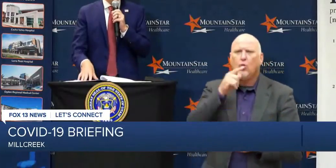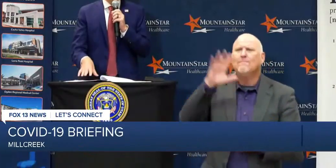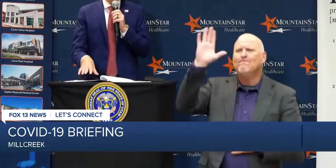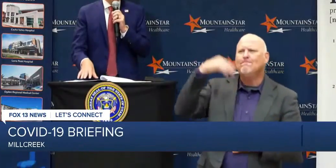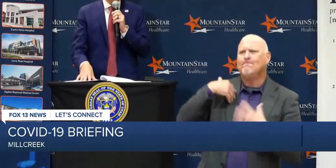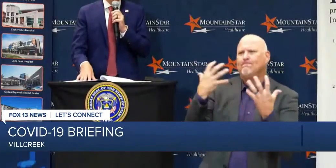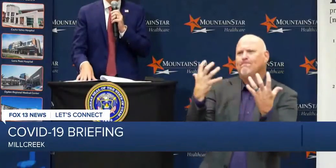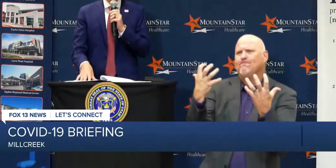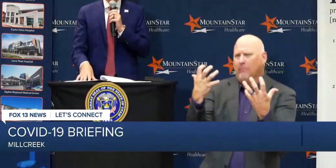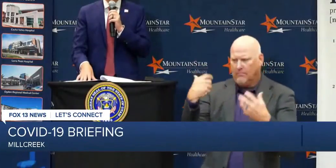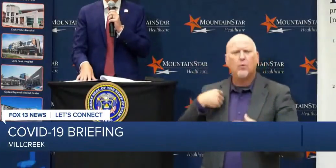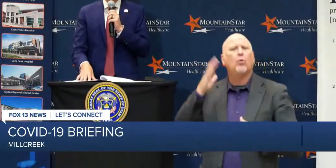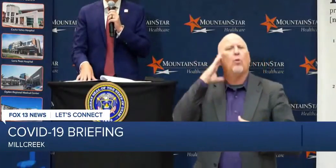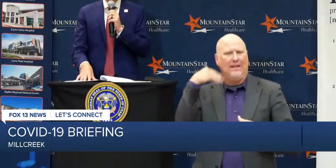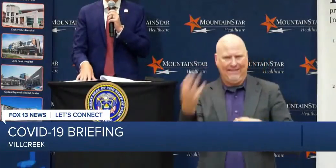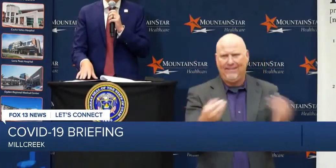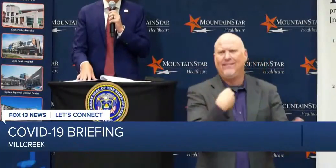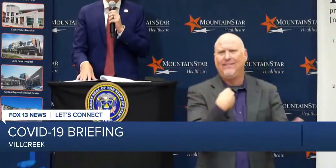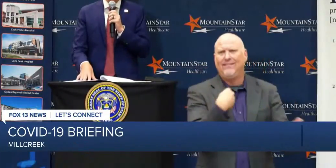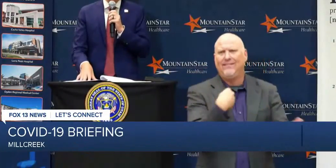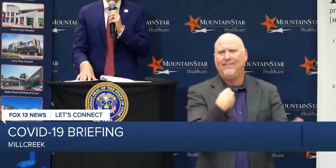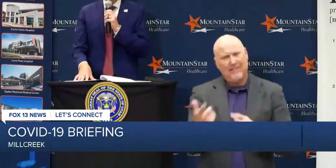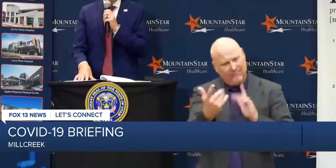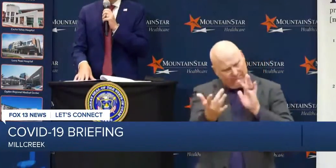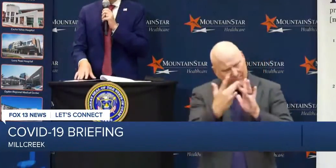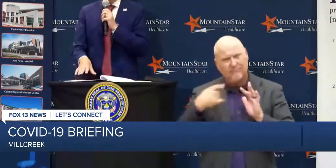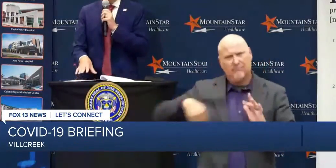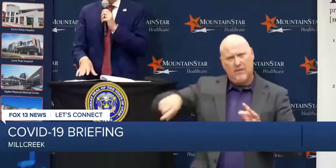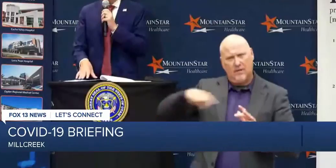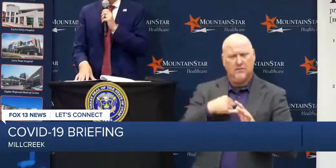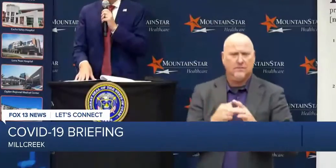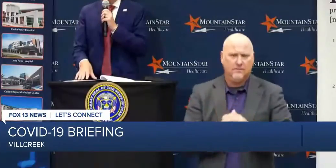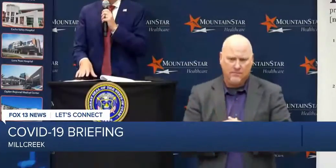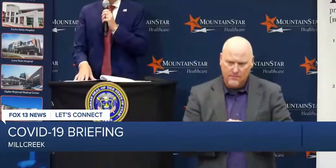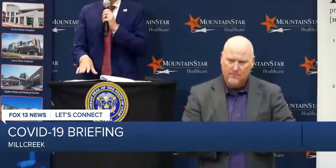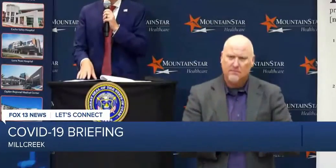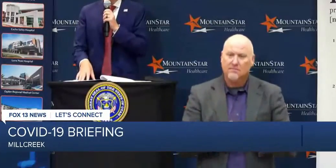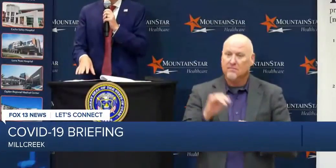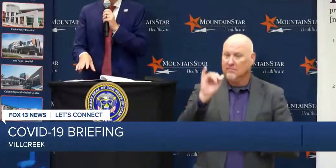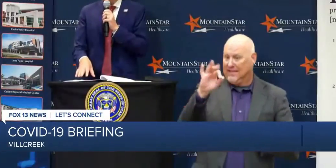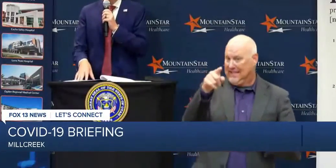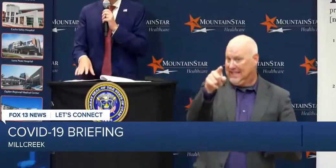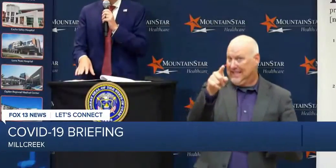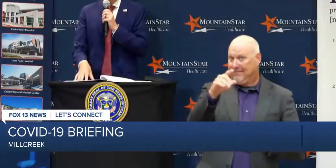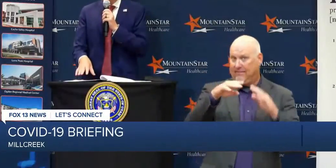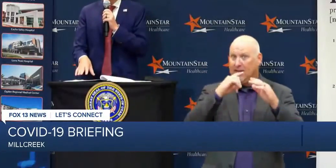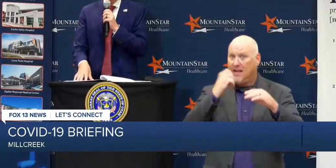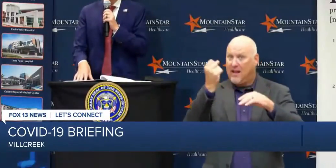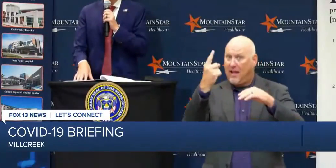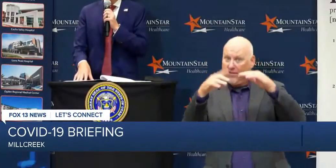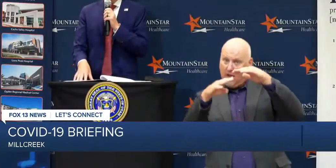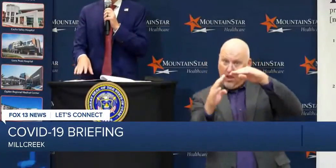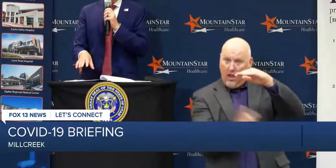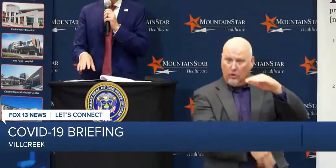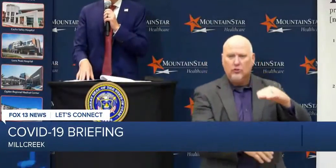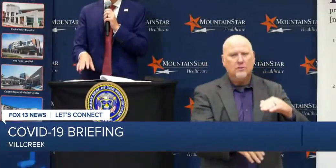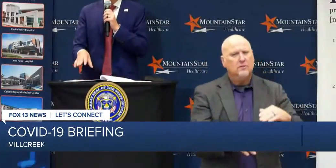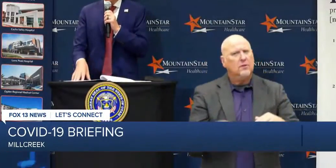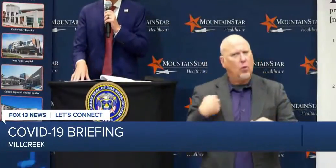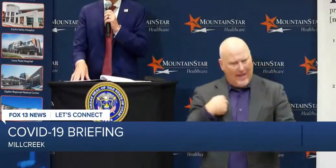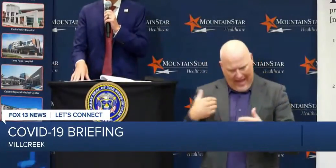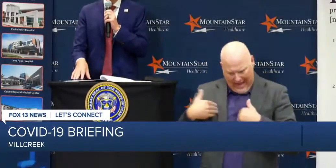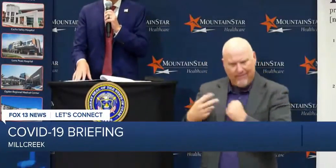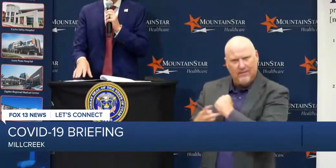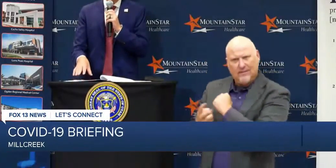who want their child to be masked under the age of 11 will have, parents and students will have the opportunity to